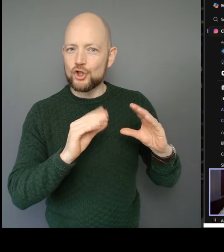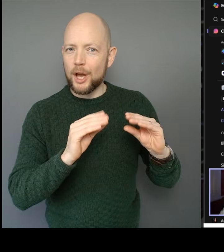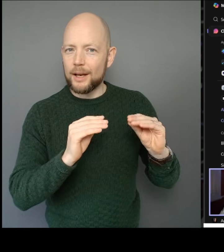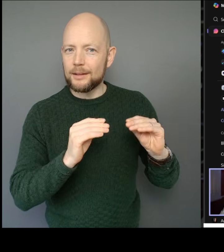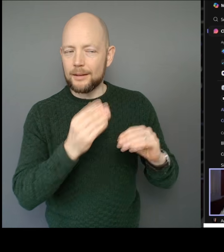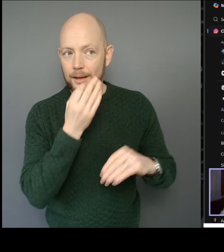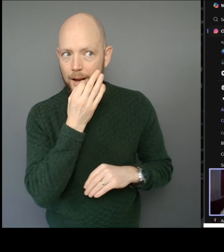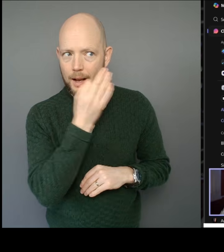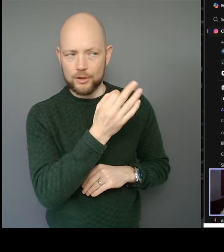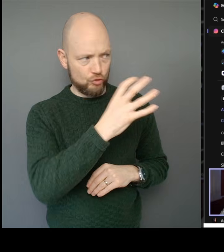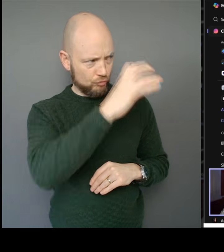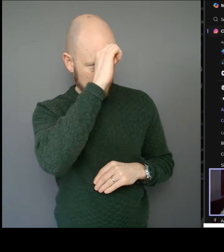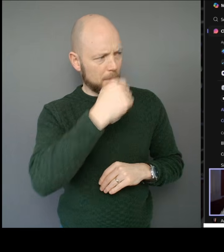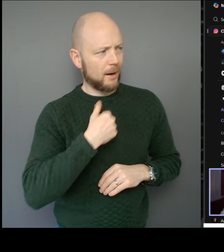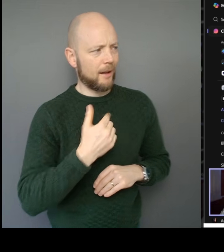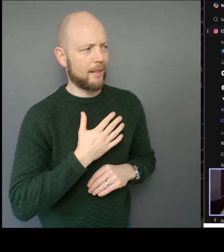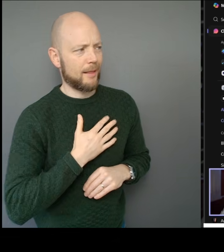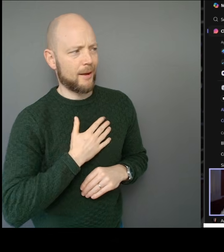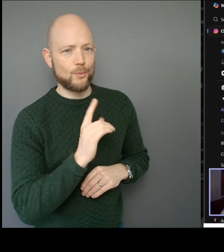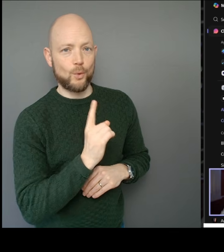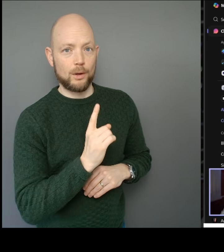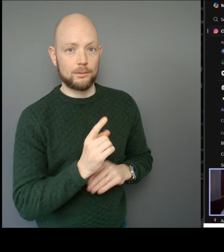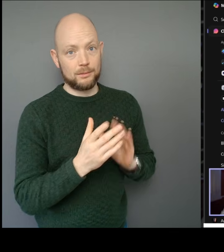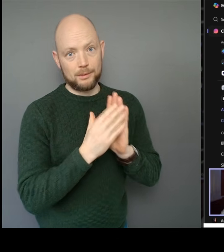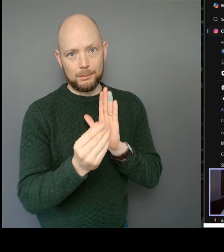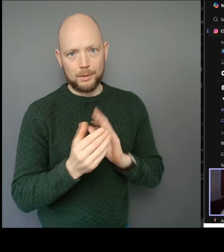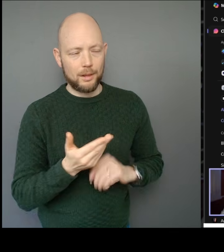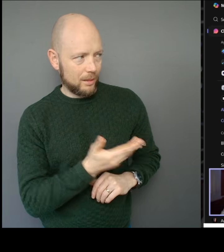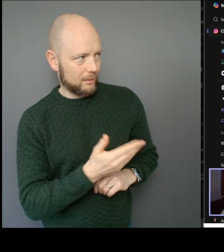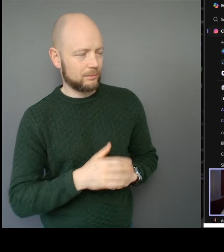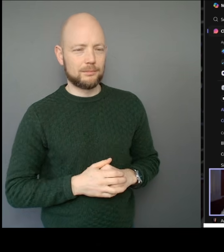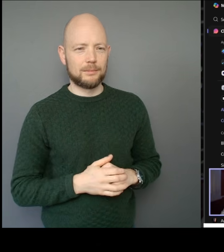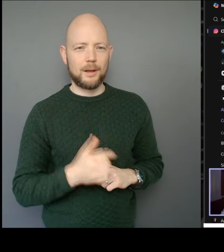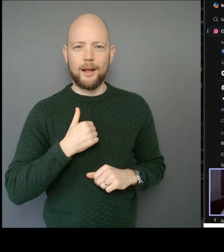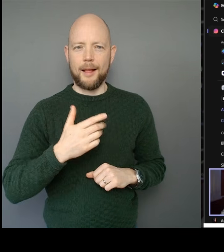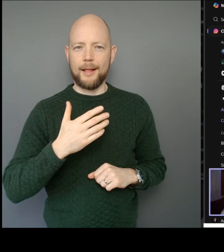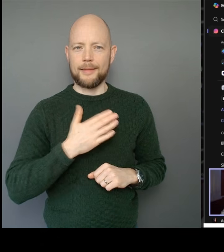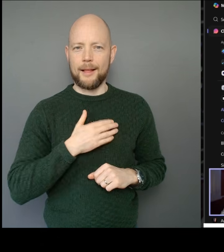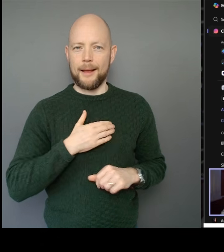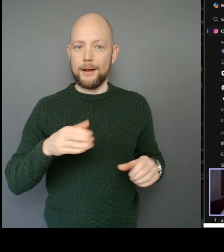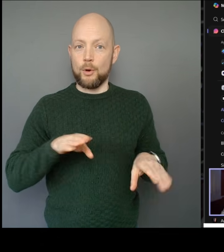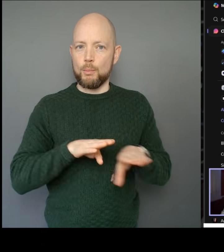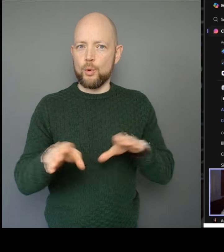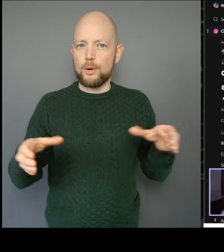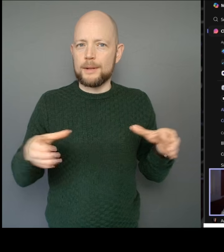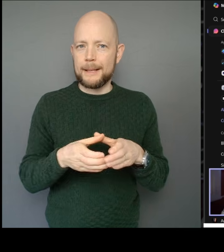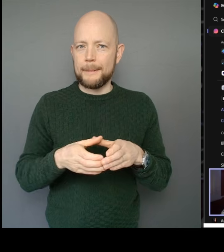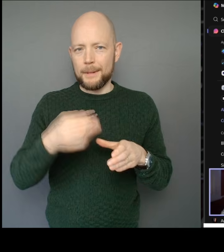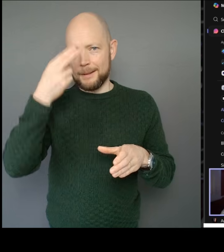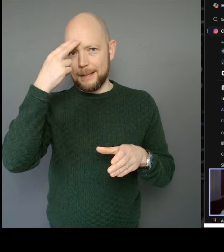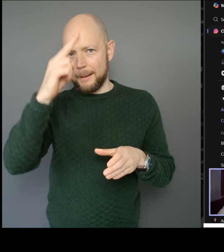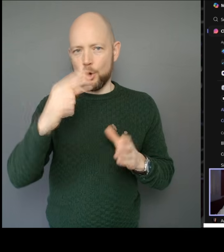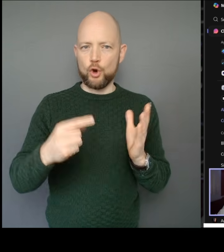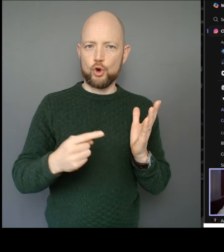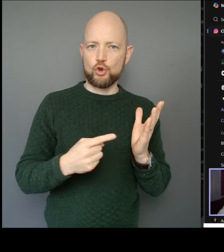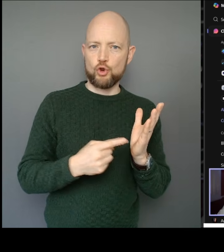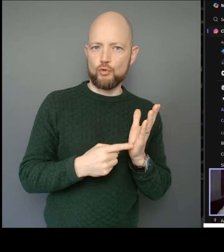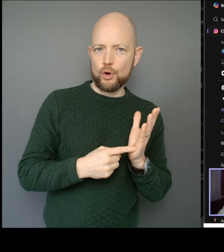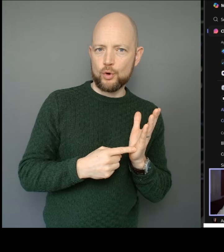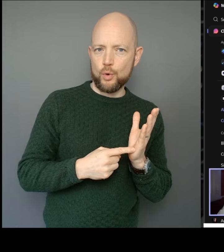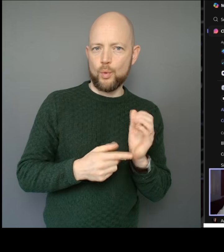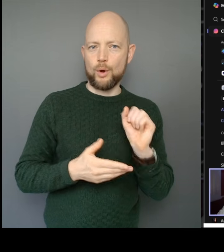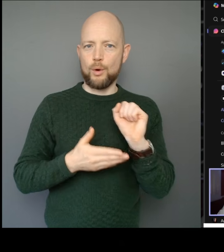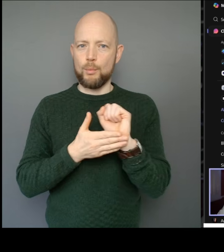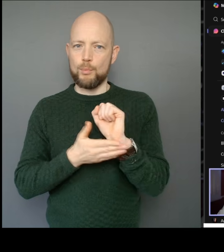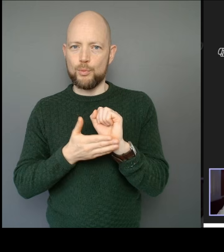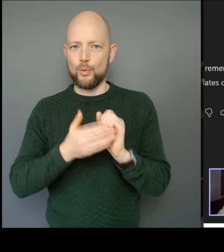So you can say, remember that I like the Toronto Blue Jays. And when you write